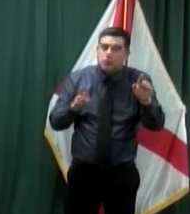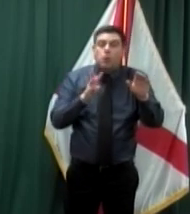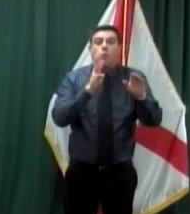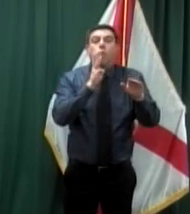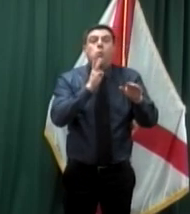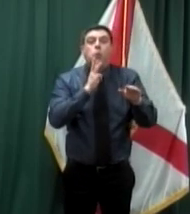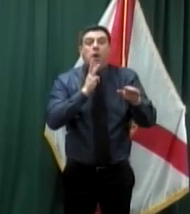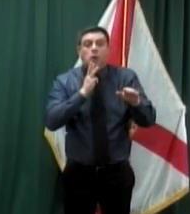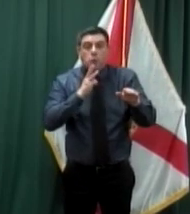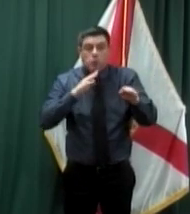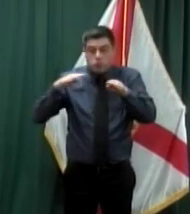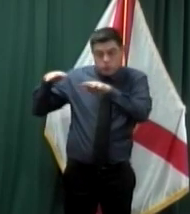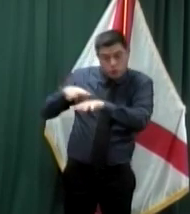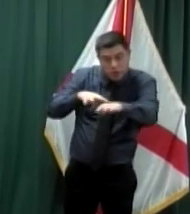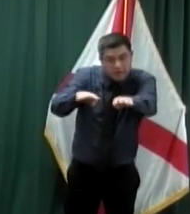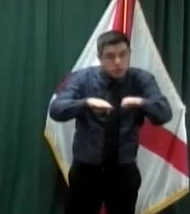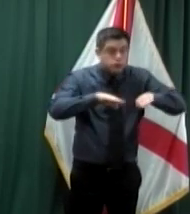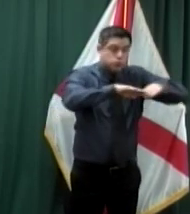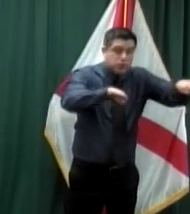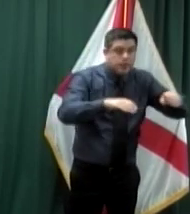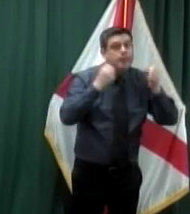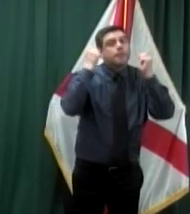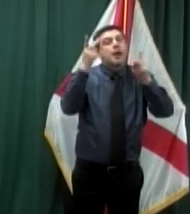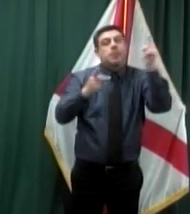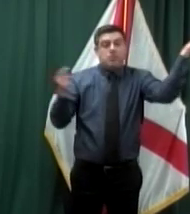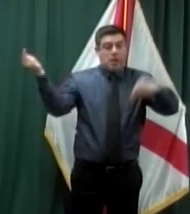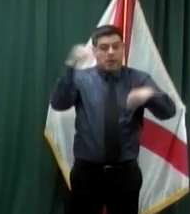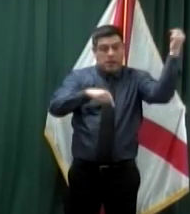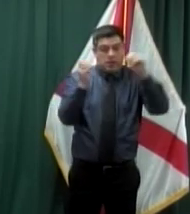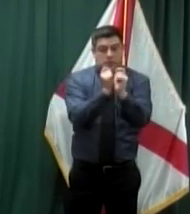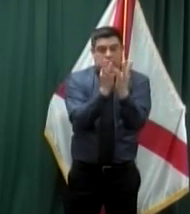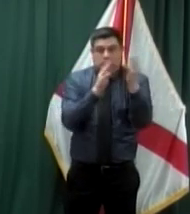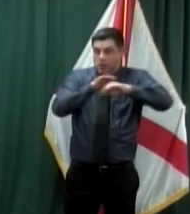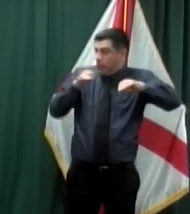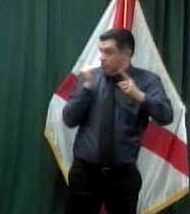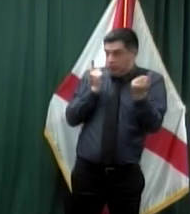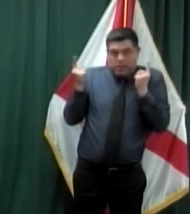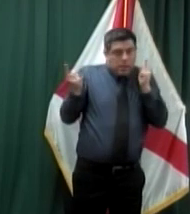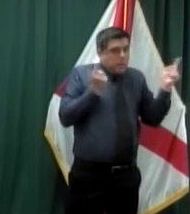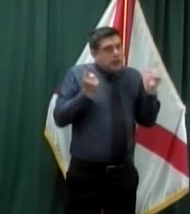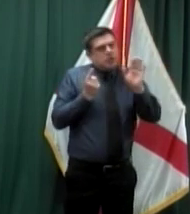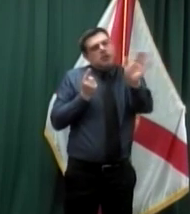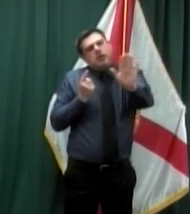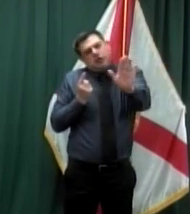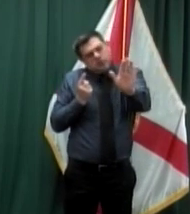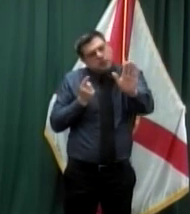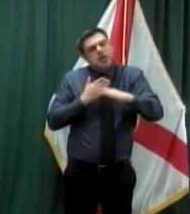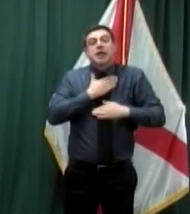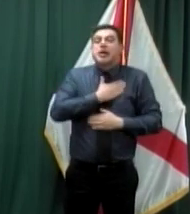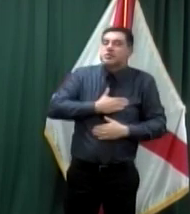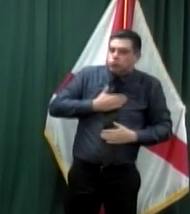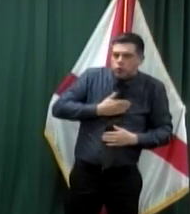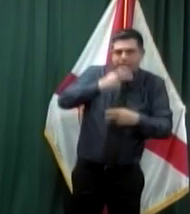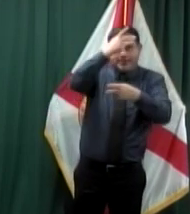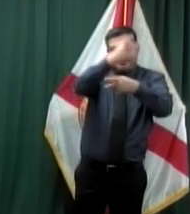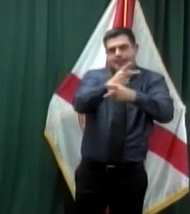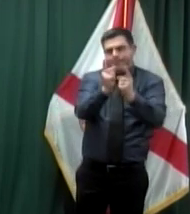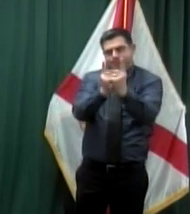yourselves, distance socially, enjoy your family, but please be safe. Us moving to the next